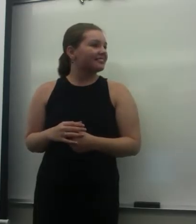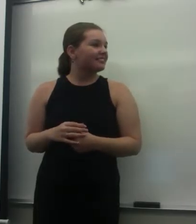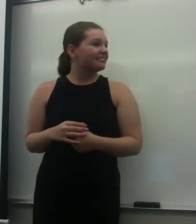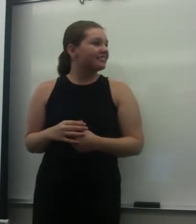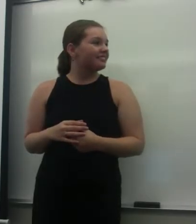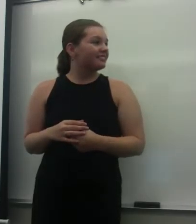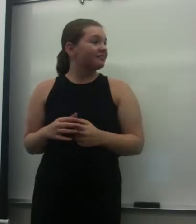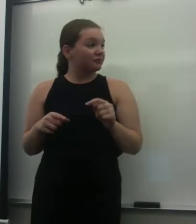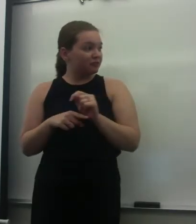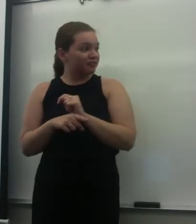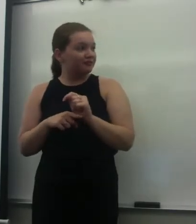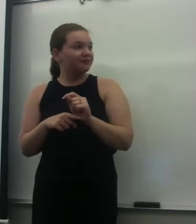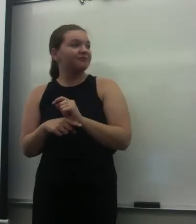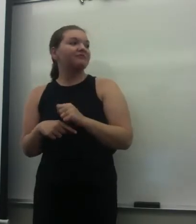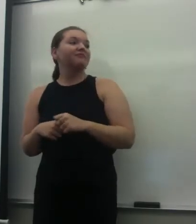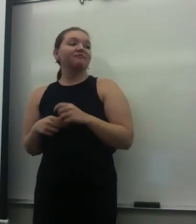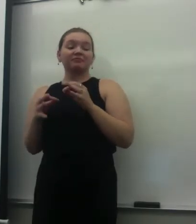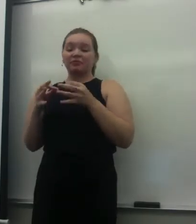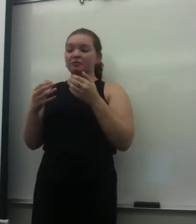Training. Interpreters should have additional training